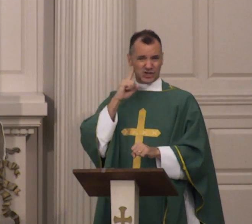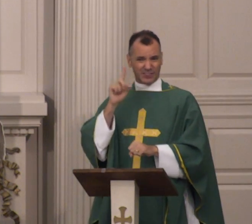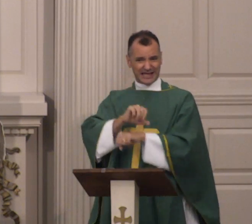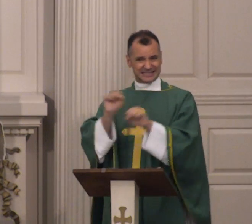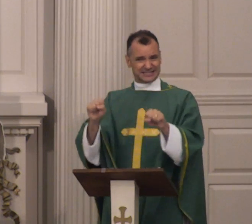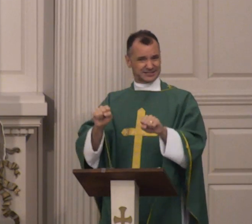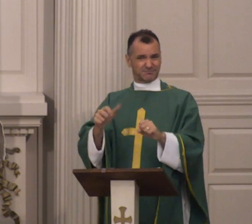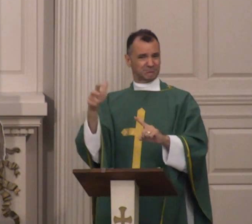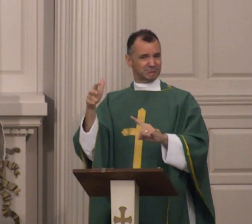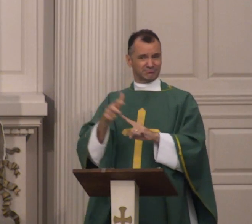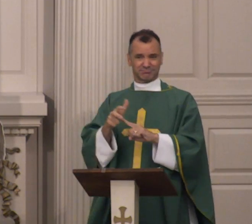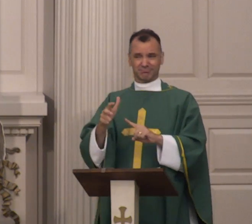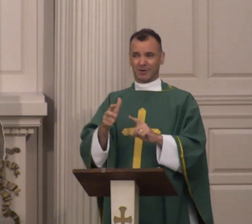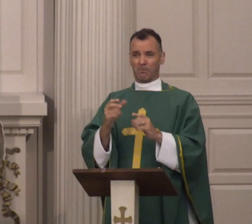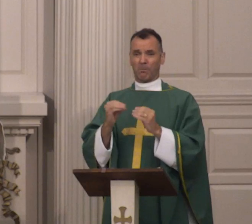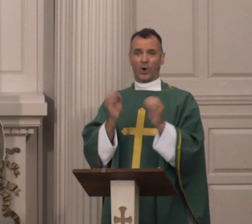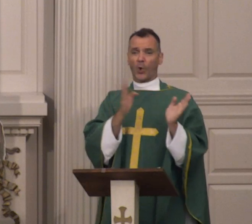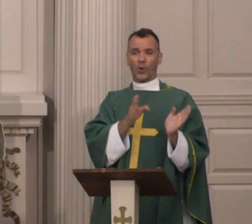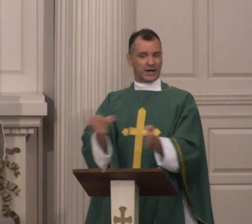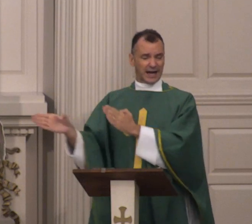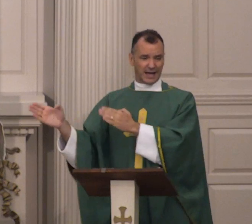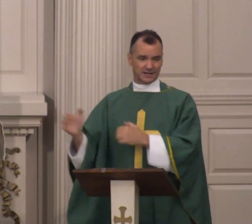any help with this process, let us know.